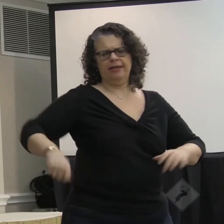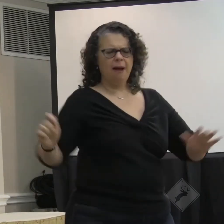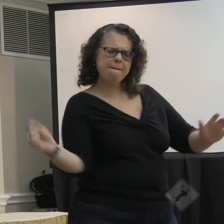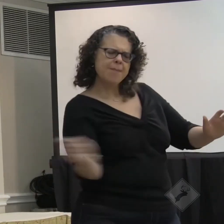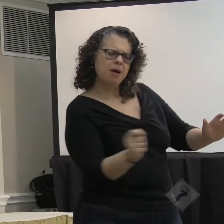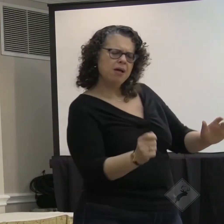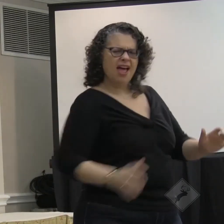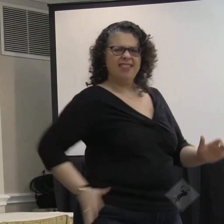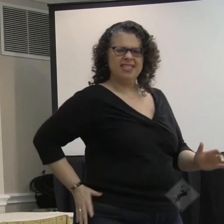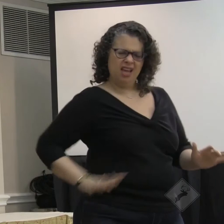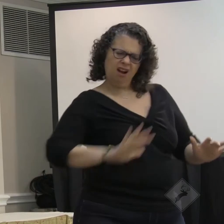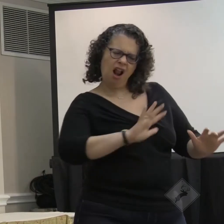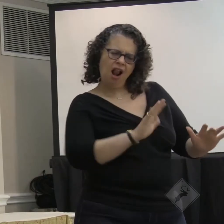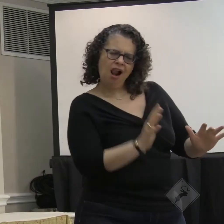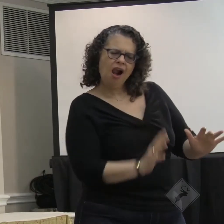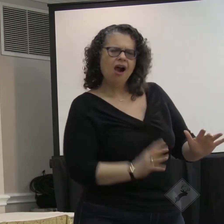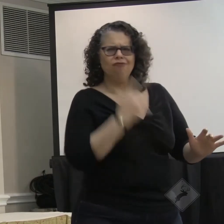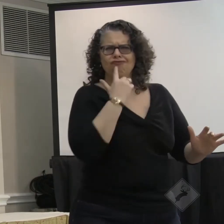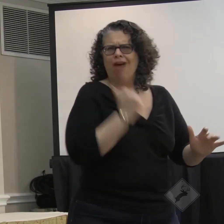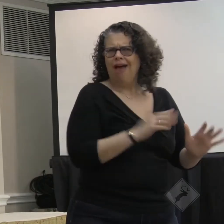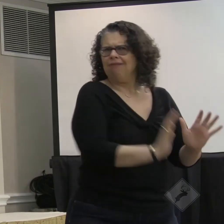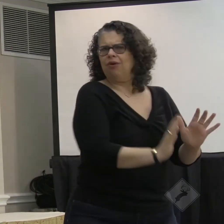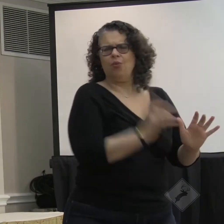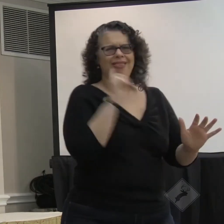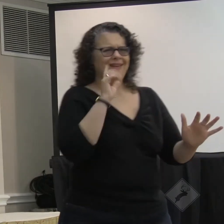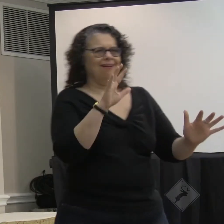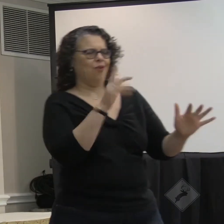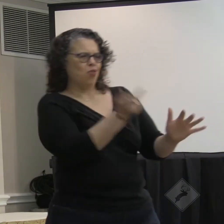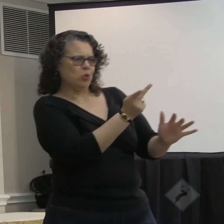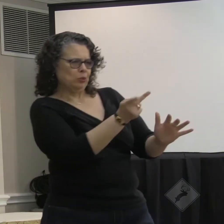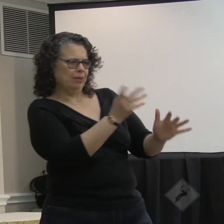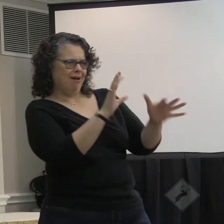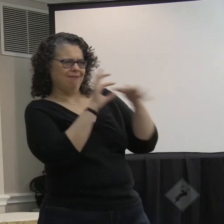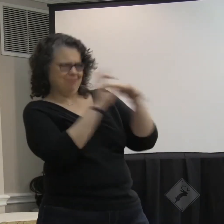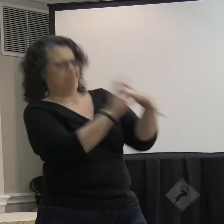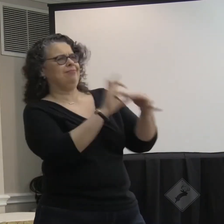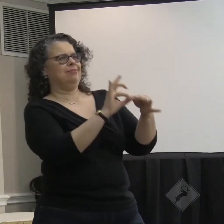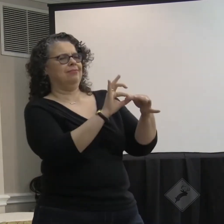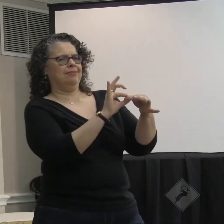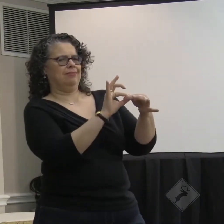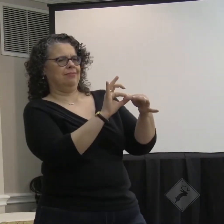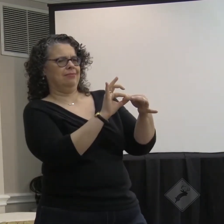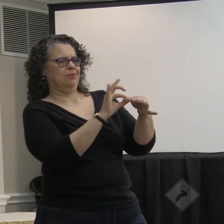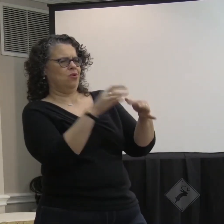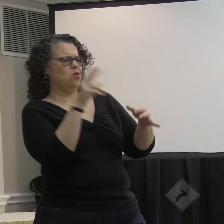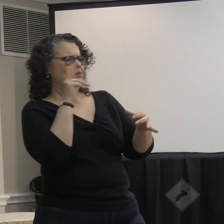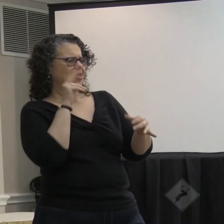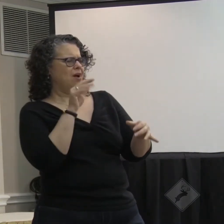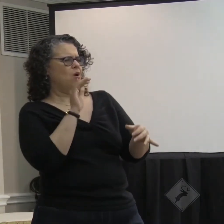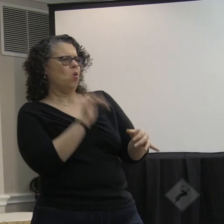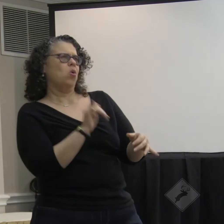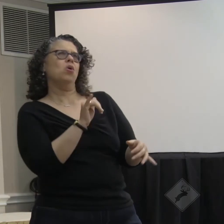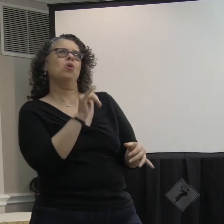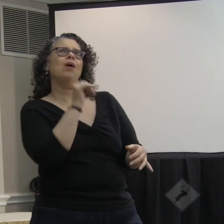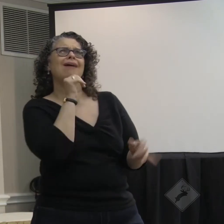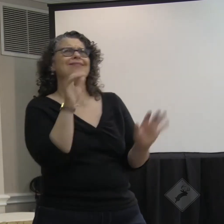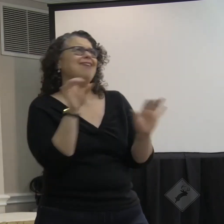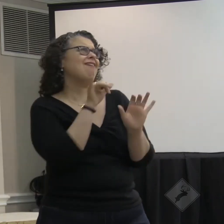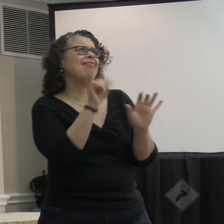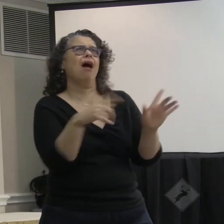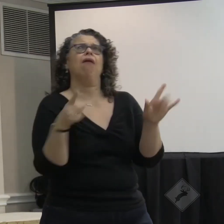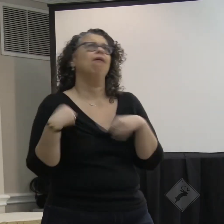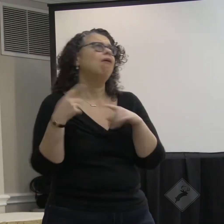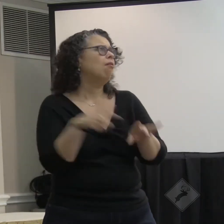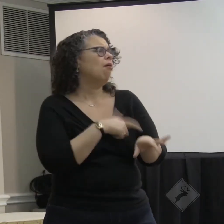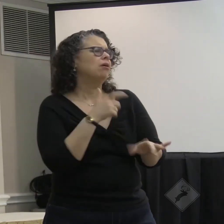we think of the connection between those two people. We think of, wow, I haven't had a paddling scene in so long. That